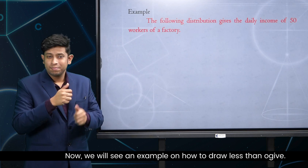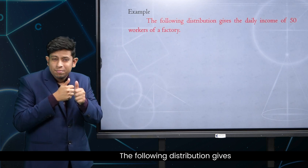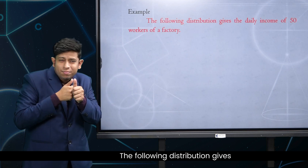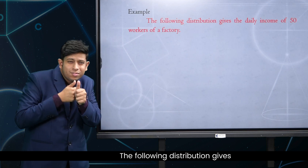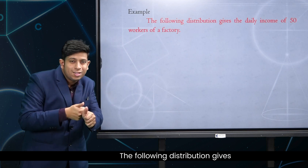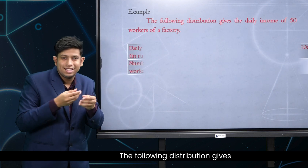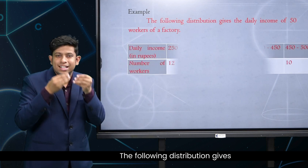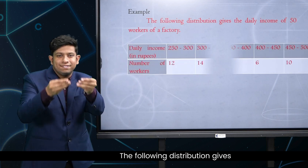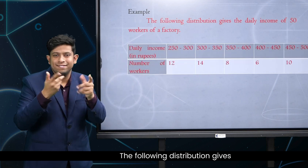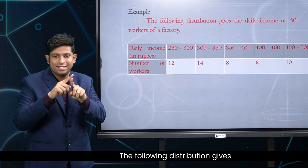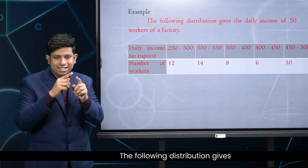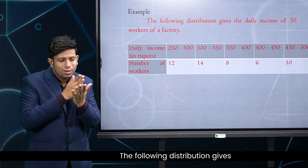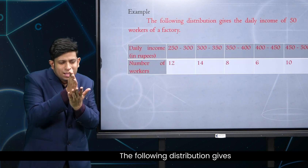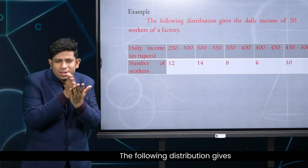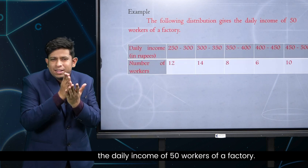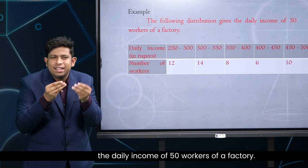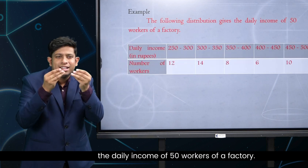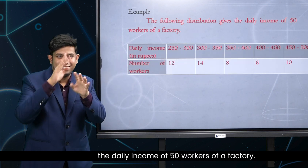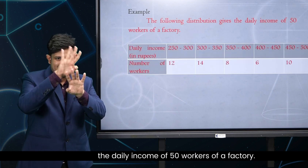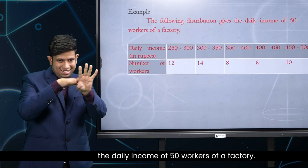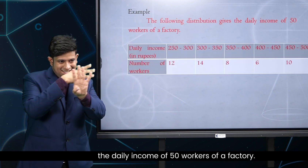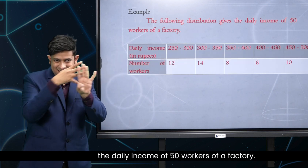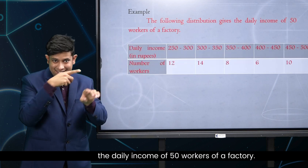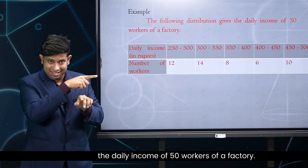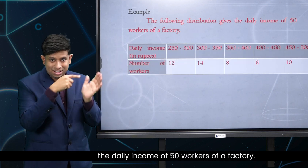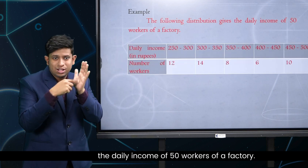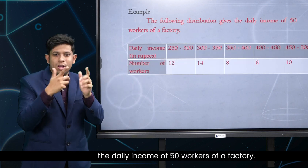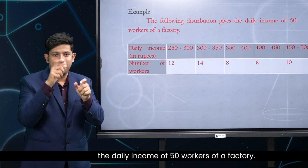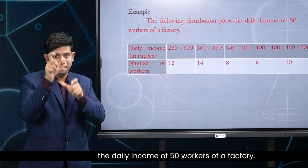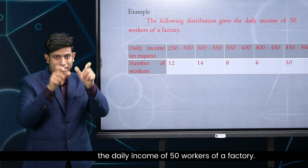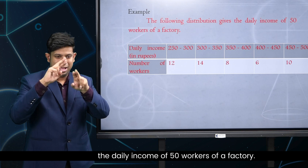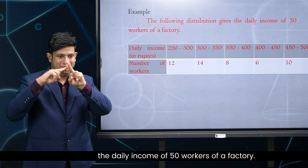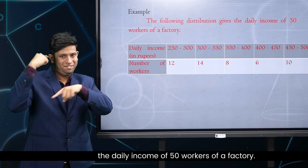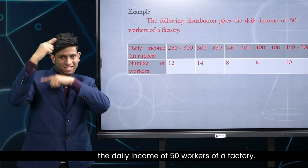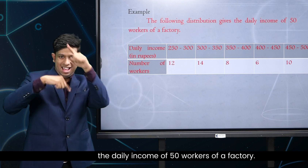The following distribution gives the daily income of 50 workers of a factory.